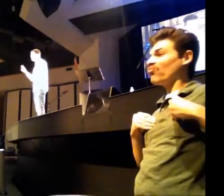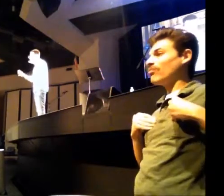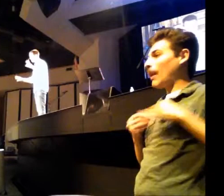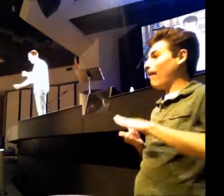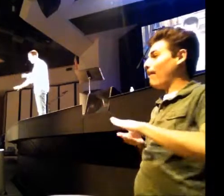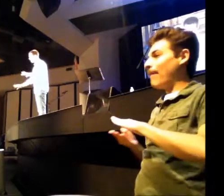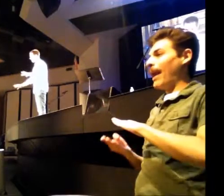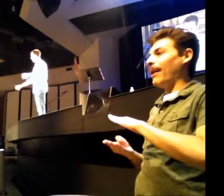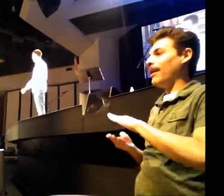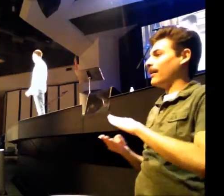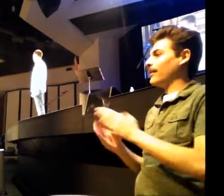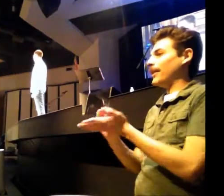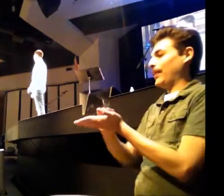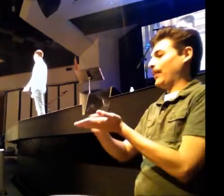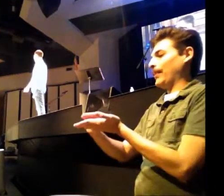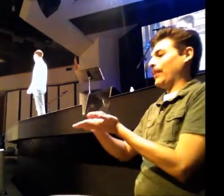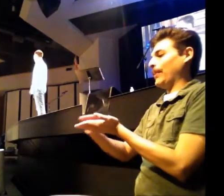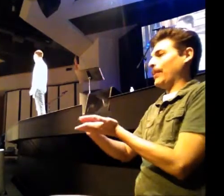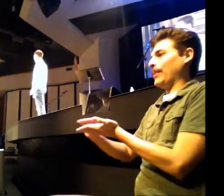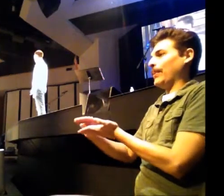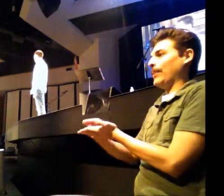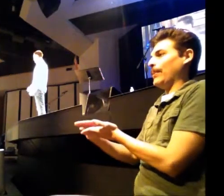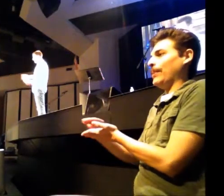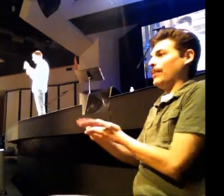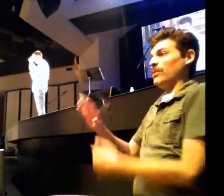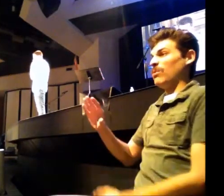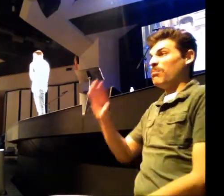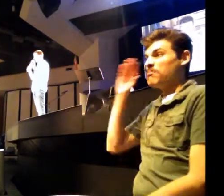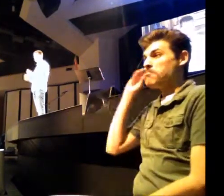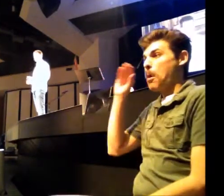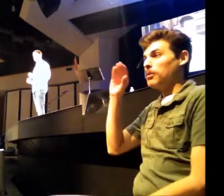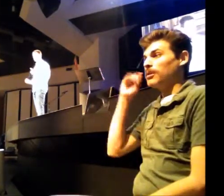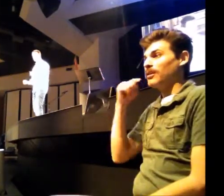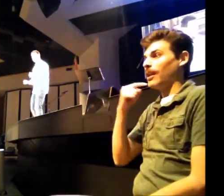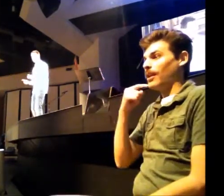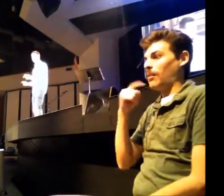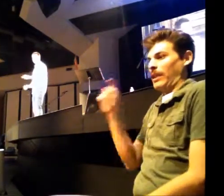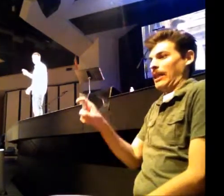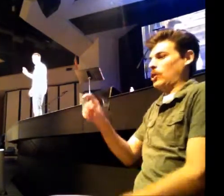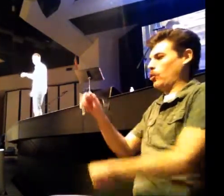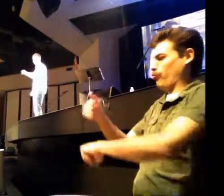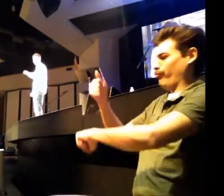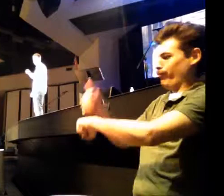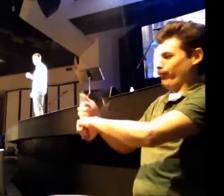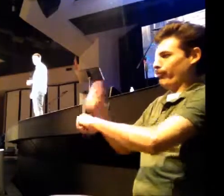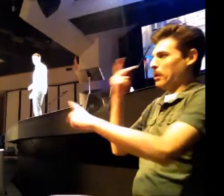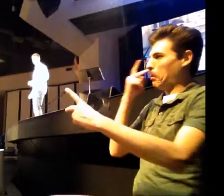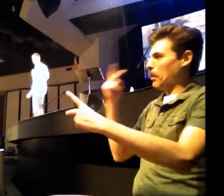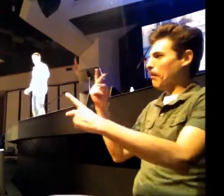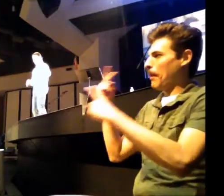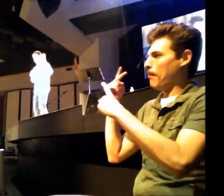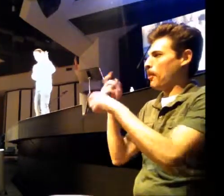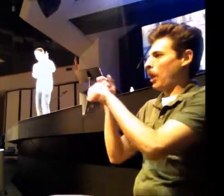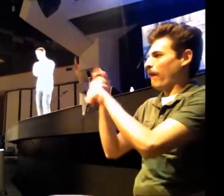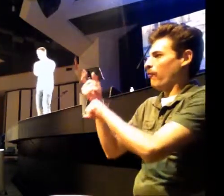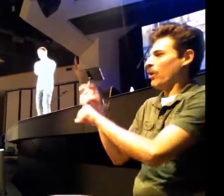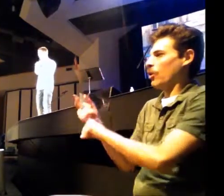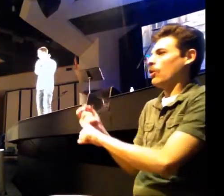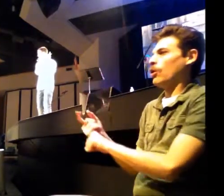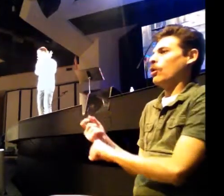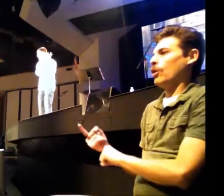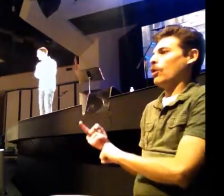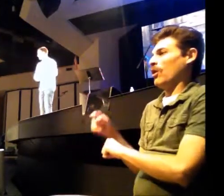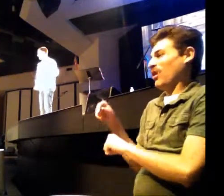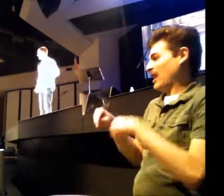we need to remember this moment. We need to take a mental note of this, and we need to come back to this and celebrate it year after year. This is a moment of